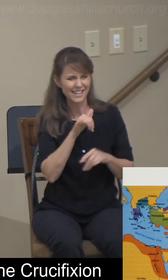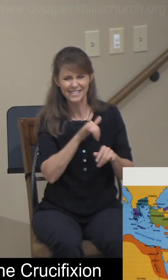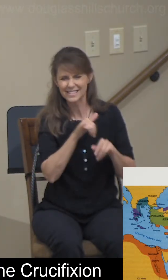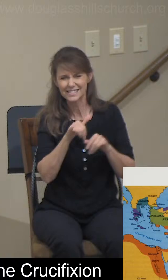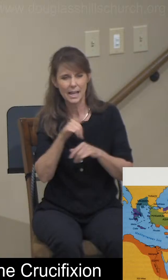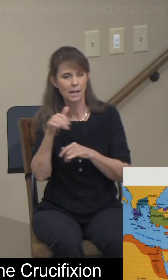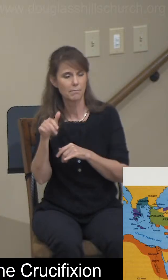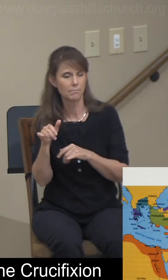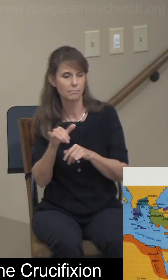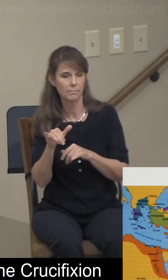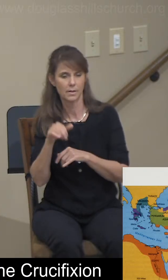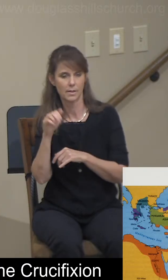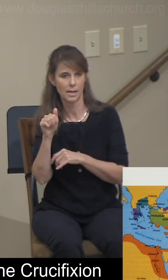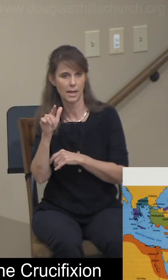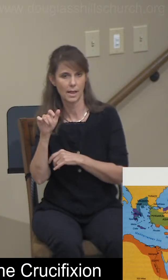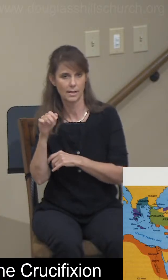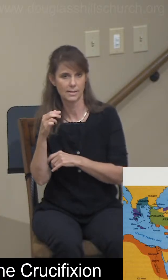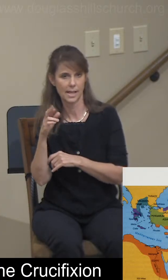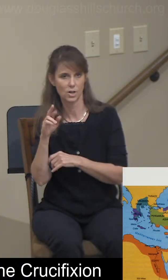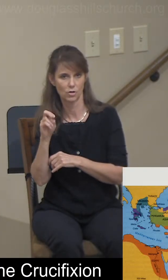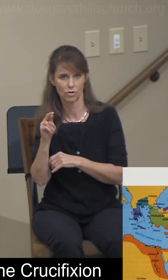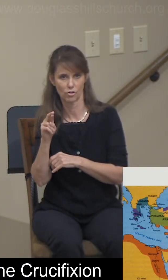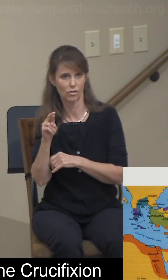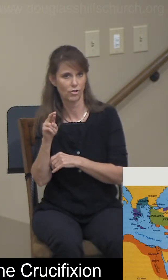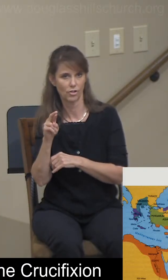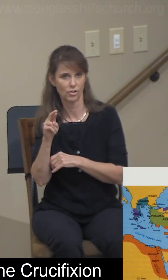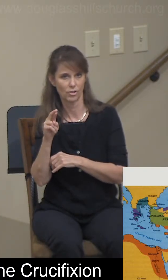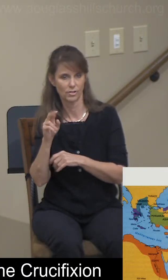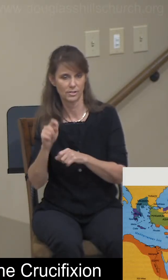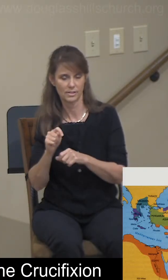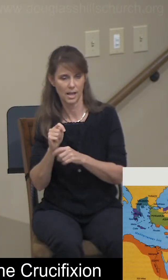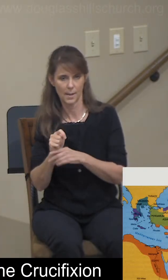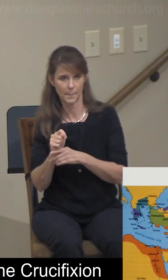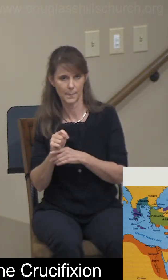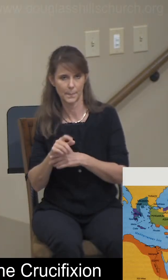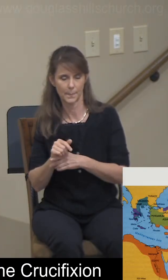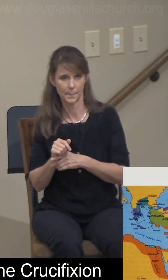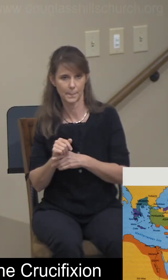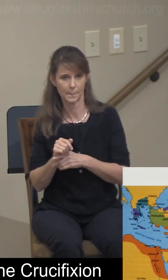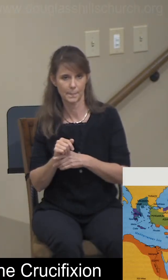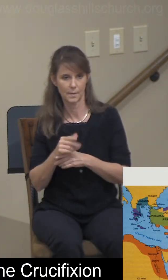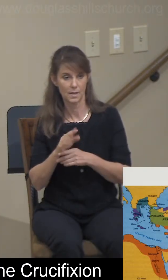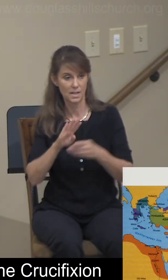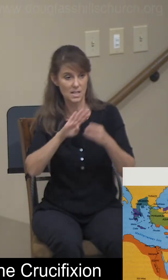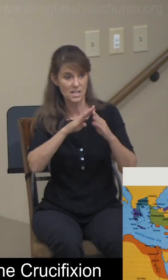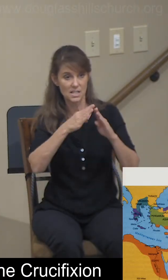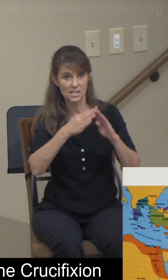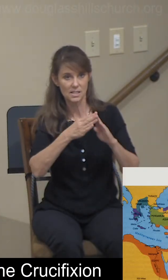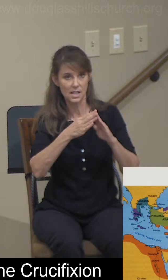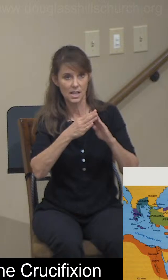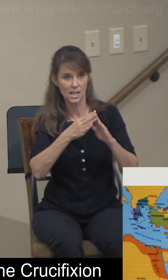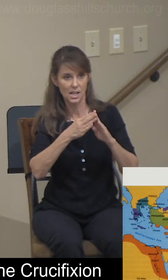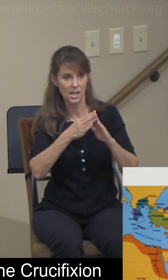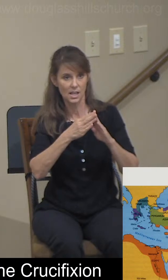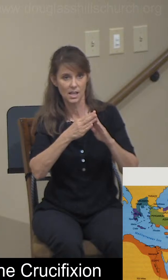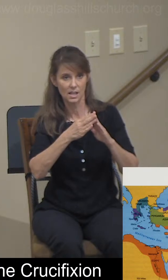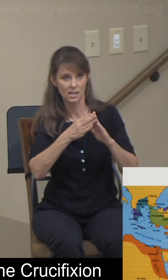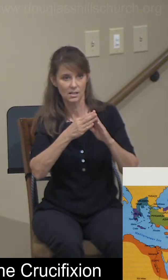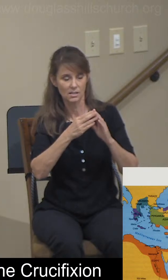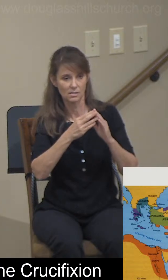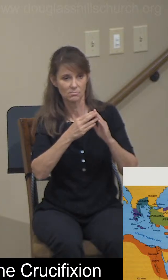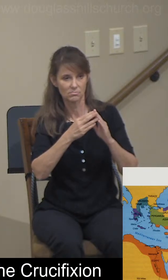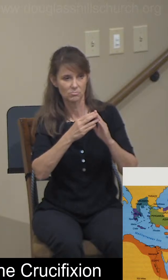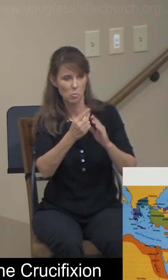the ultimate Greek city that's established. There's no city that becomes so